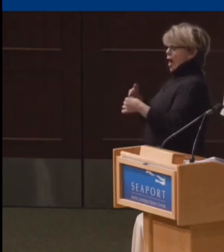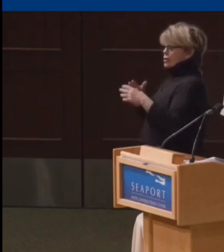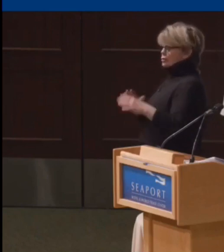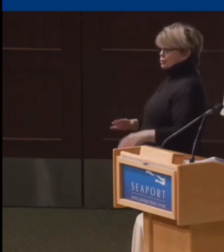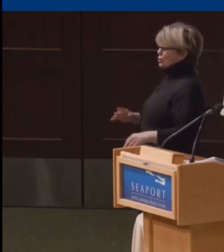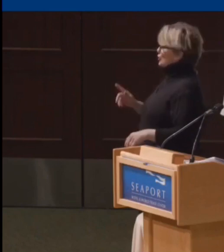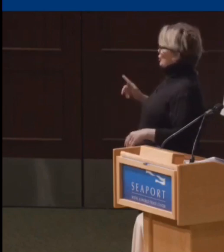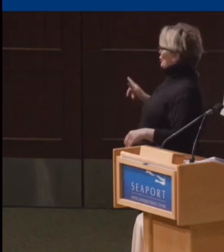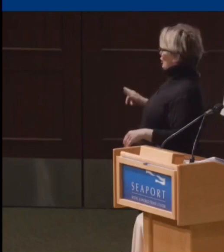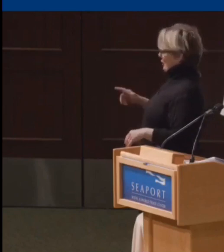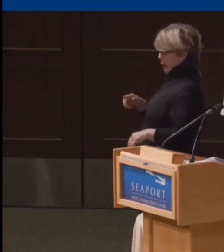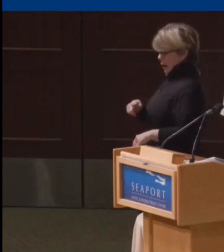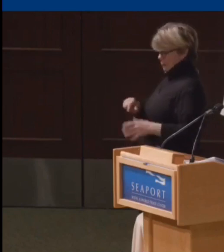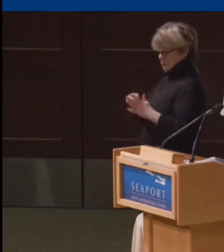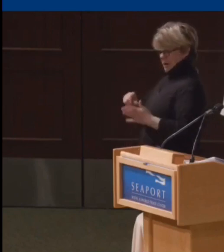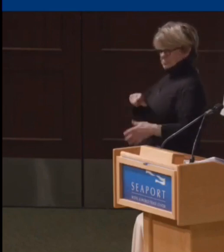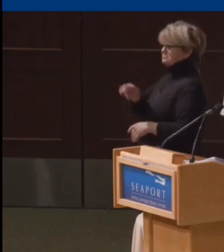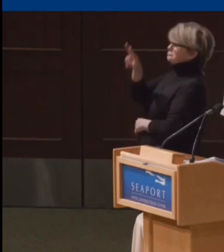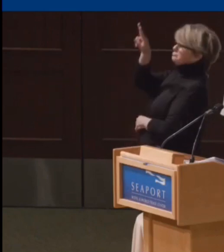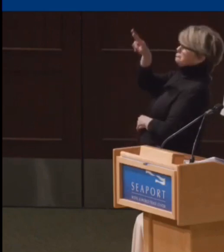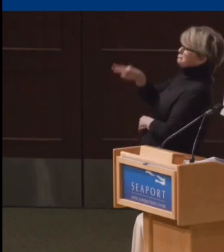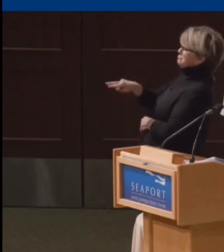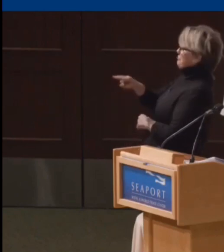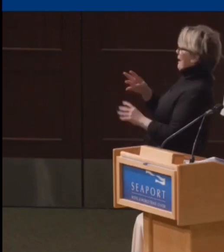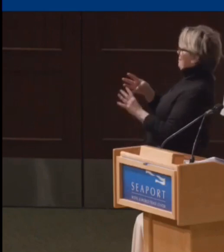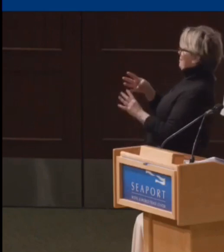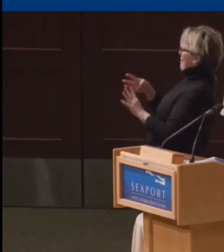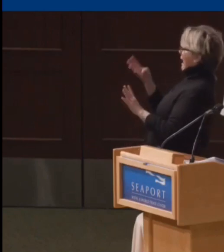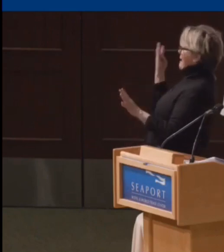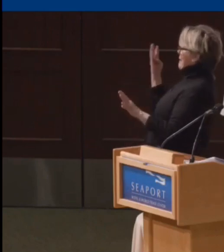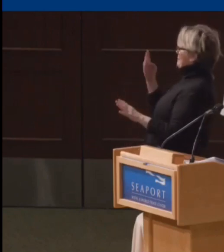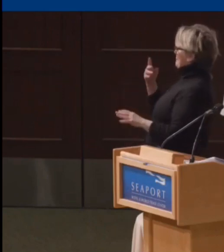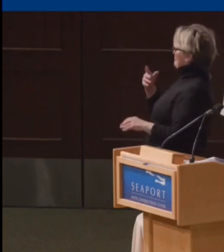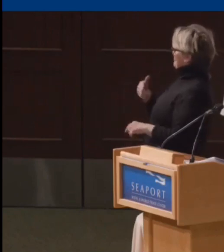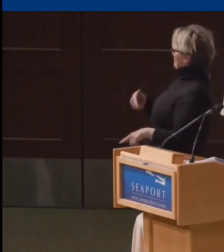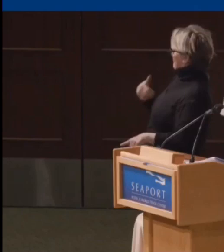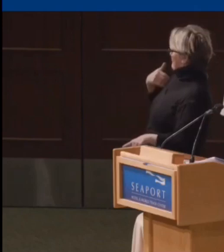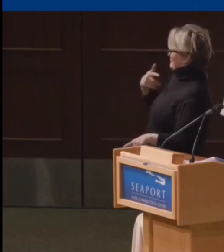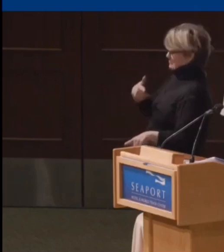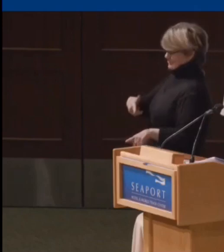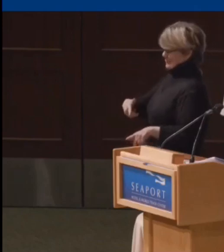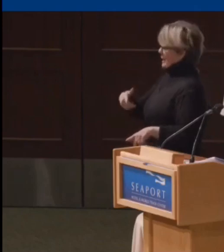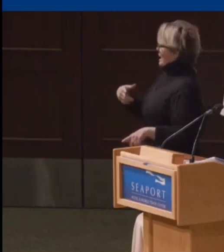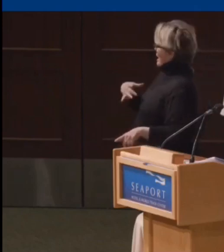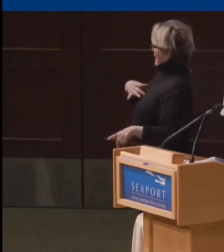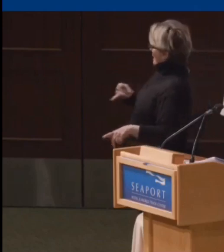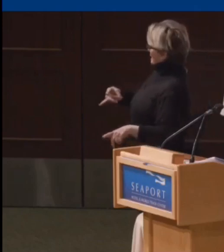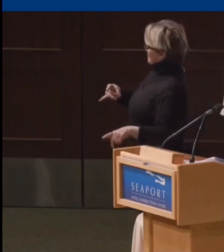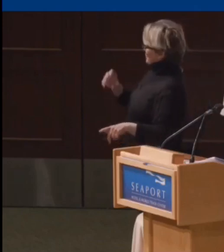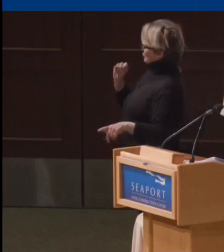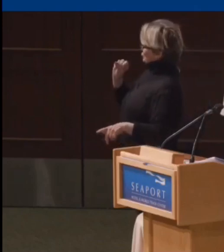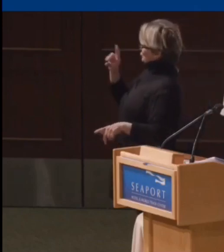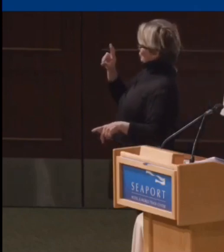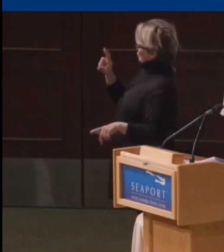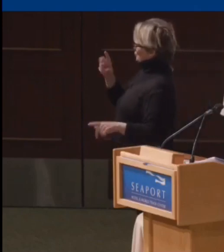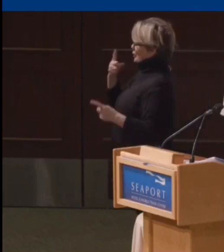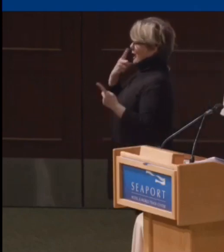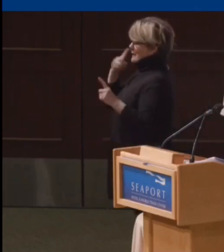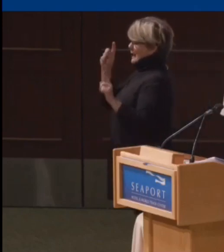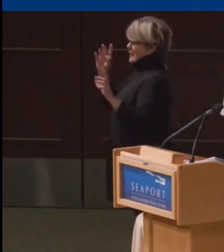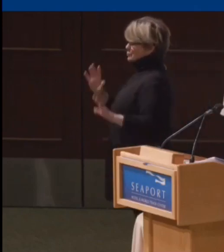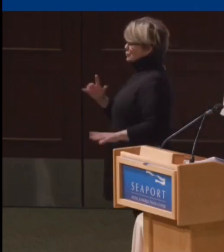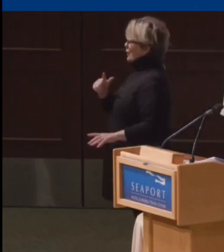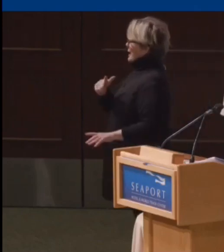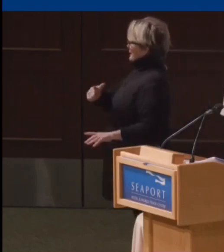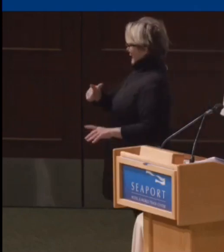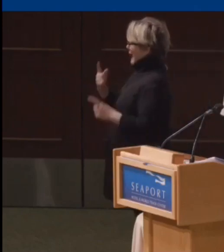reading the lineup at such a young age. He asked my dad, "How'd your son like to be an SN Junior announcer?" Junior announcers got to announce